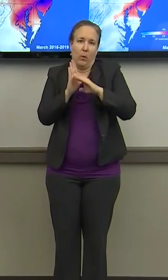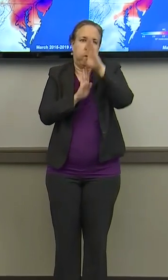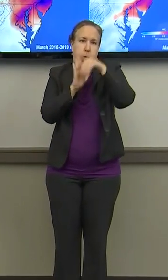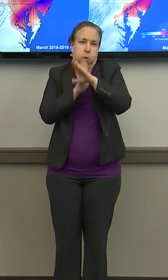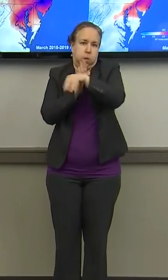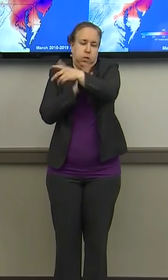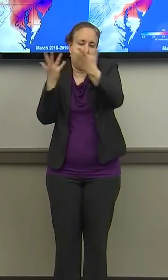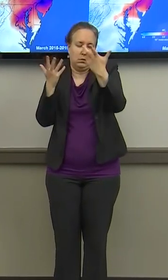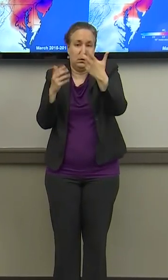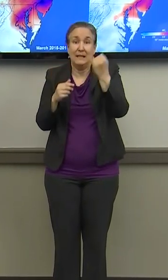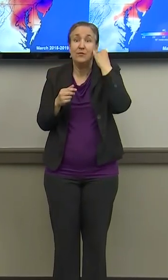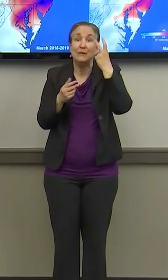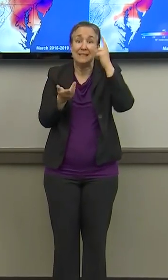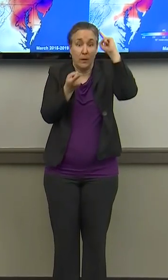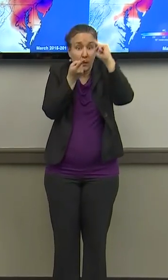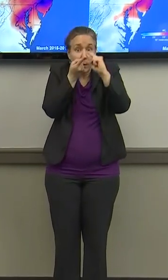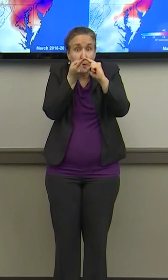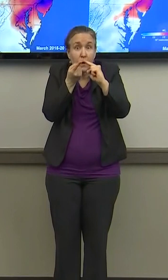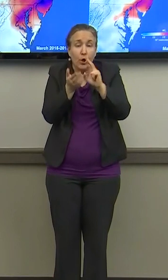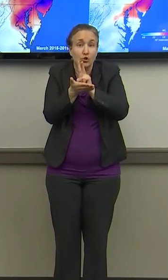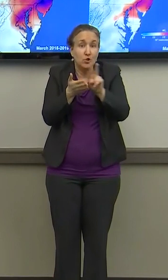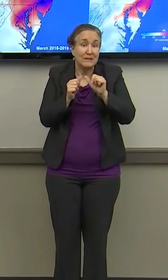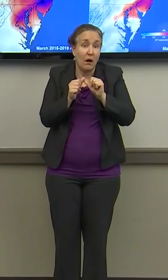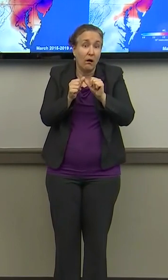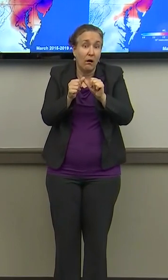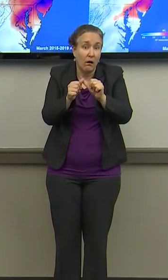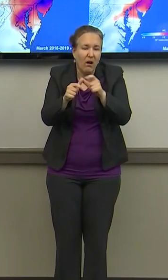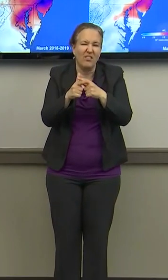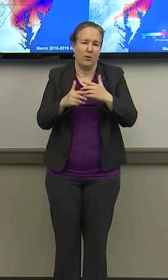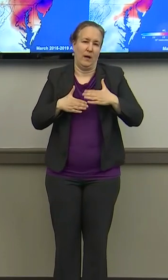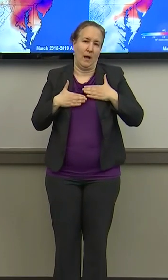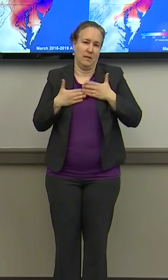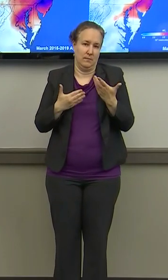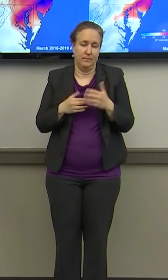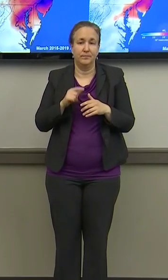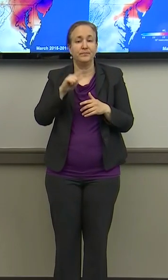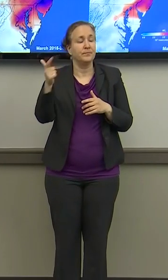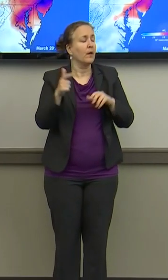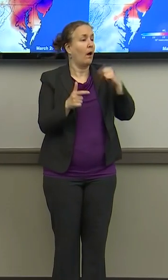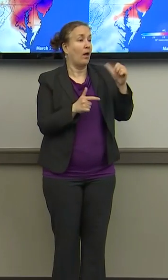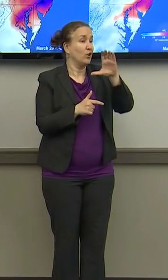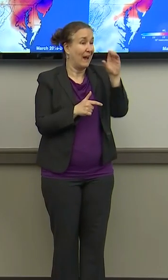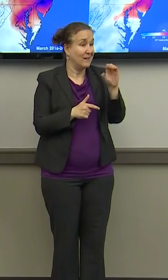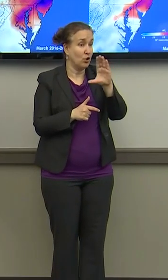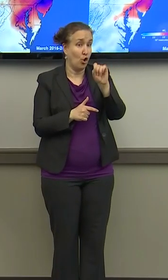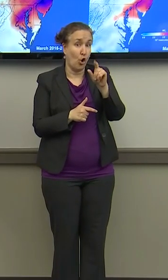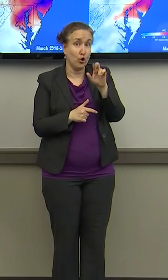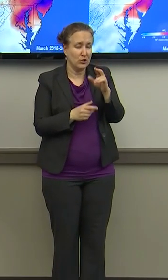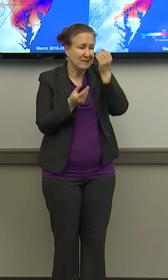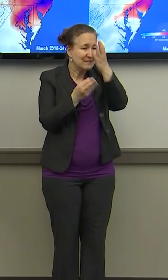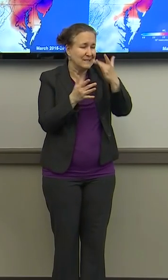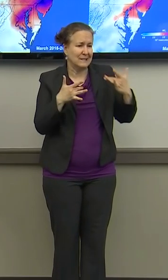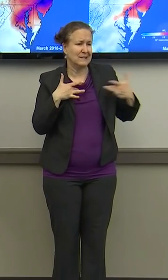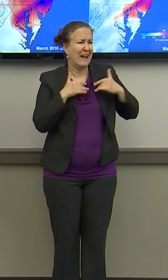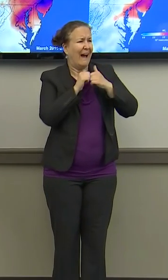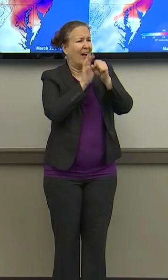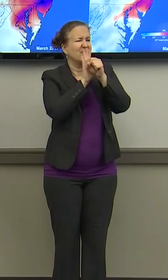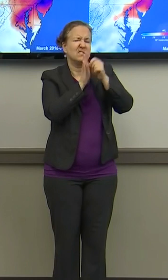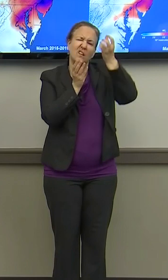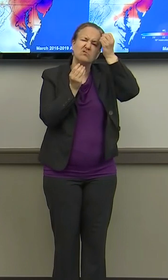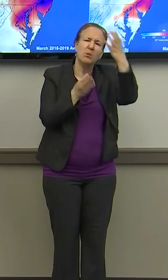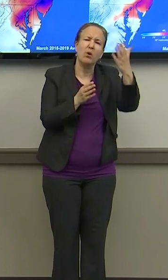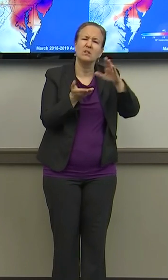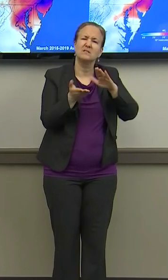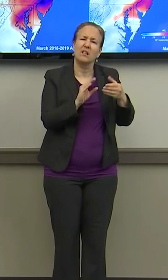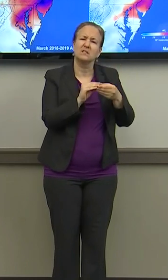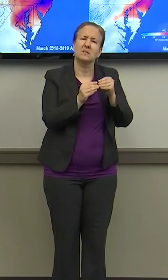for 2 weeks, then we'll be really happy. In Yeah. some other counties, coroners have reported concerns about the way that the state is reporting the number